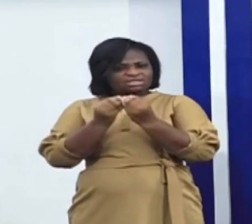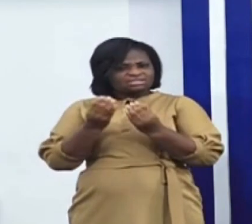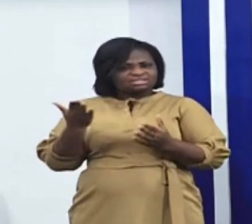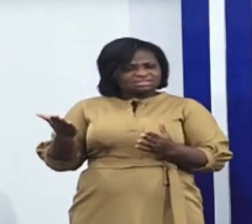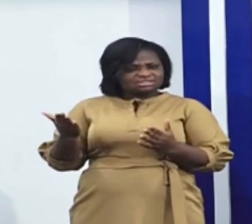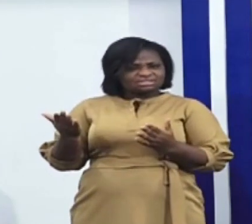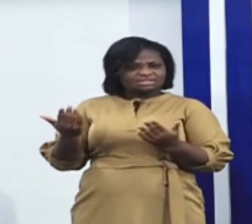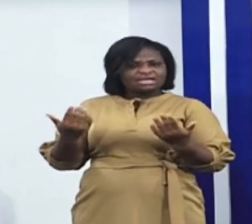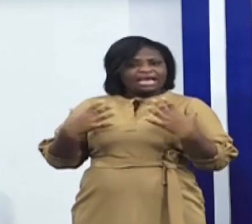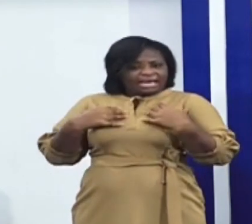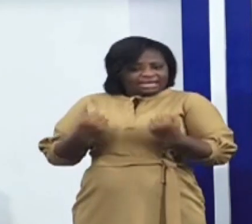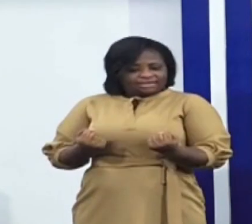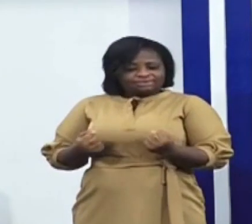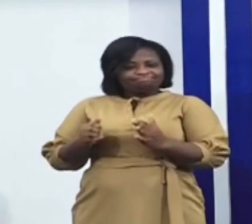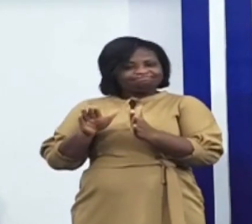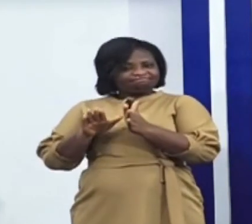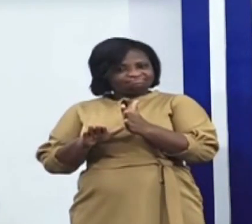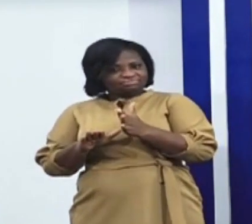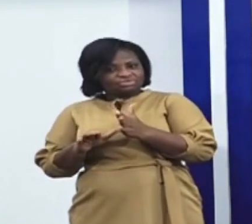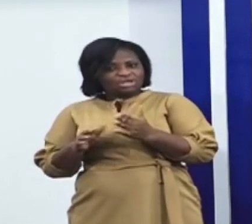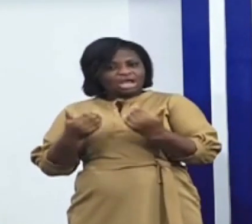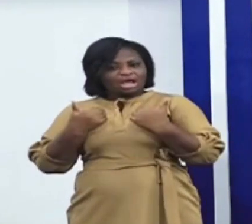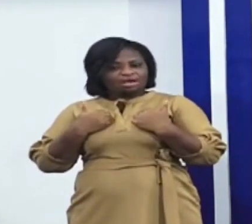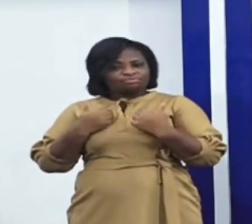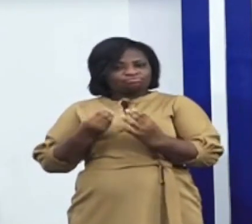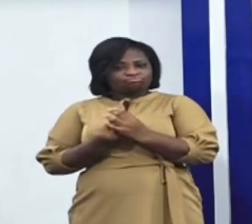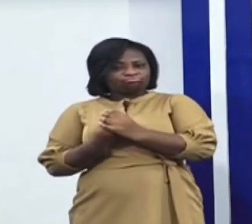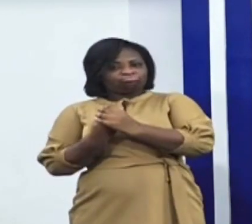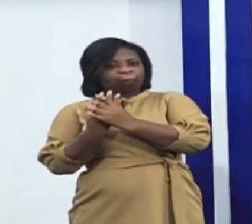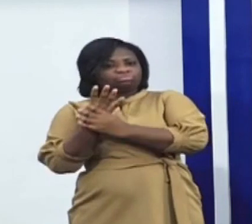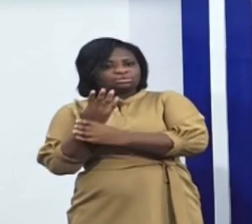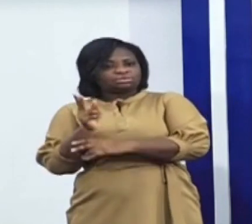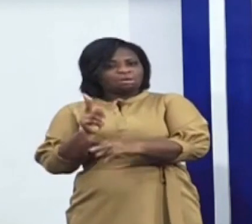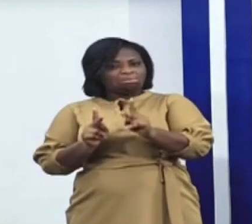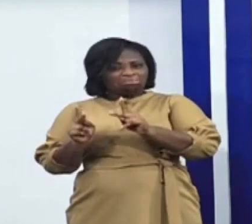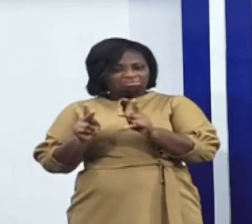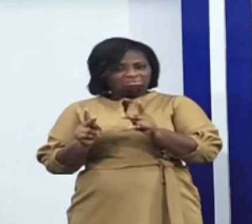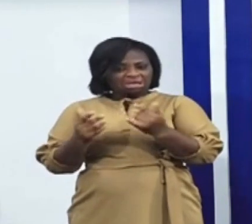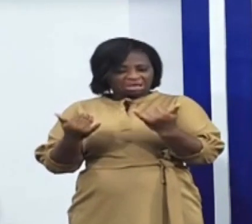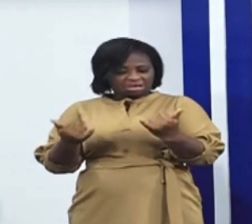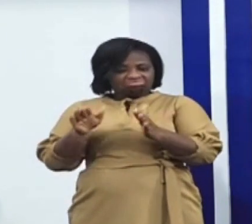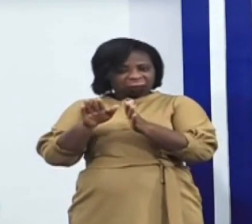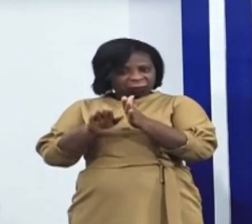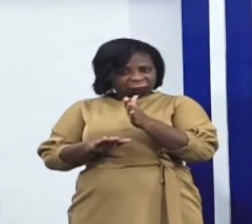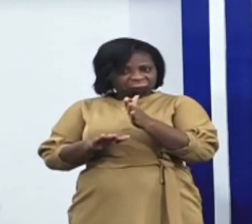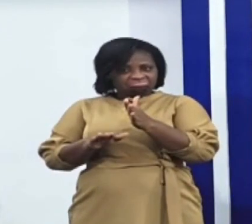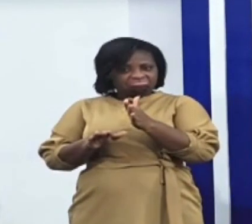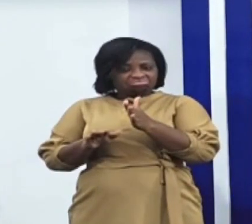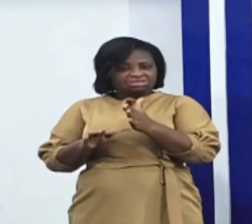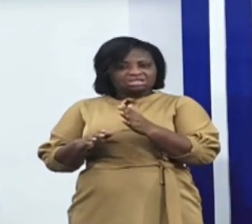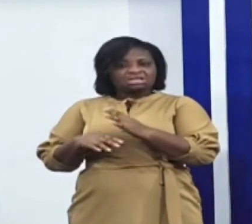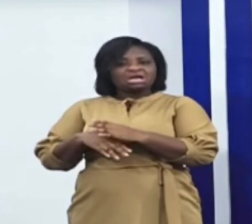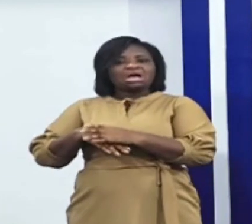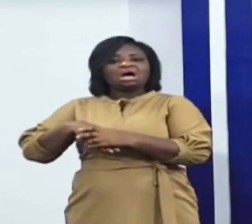coming down. We've had growth promotion of children coming down, coverage coming down. Antenatal and